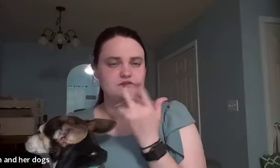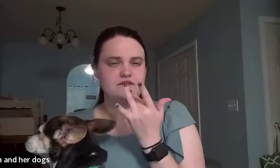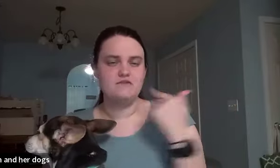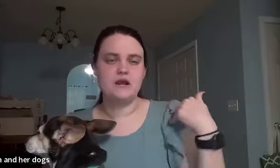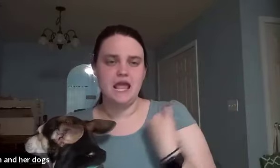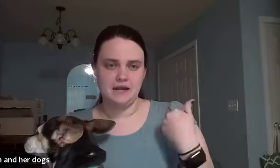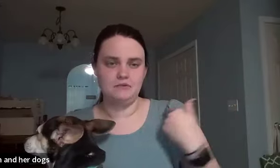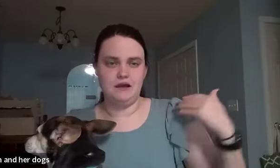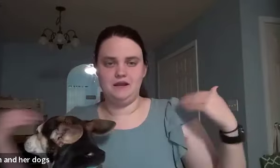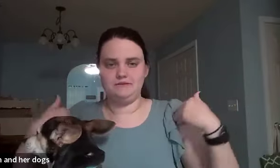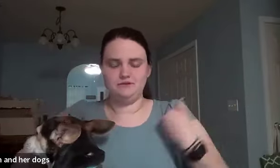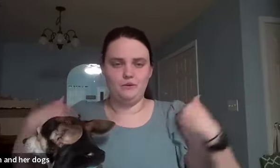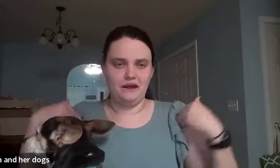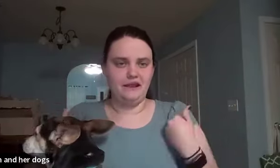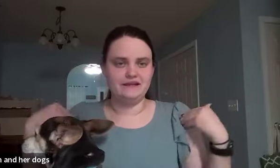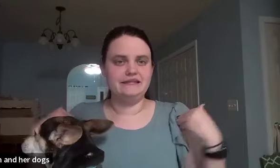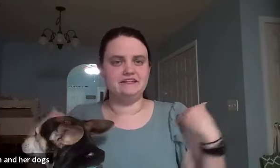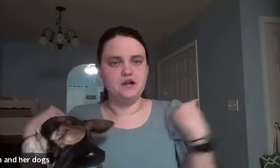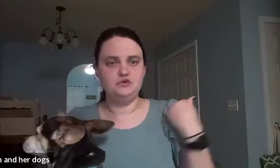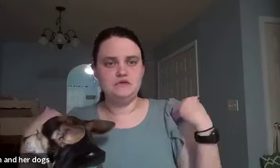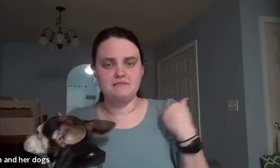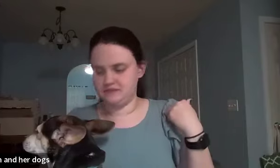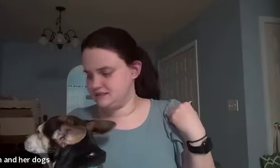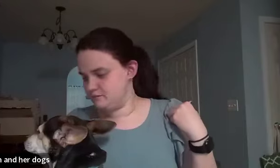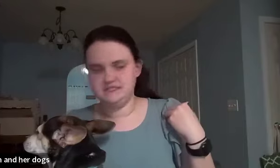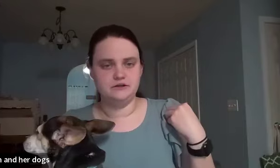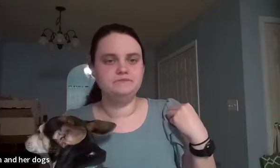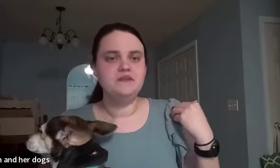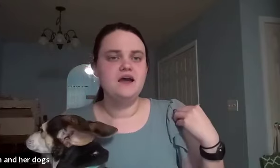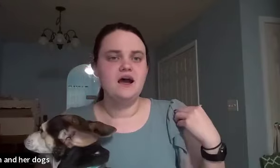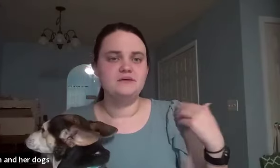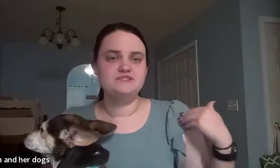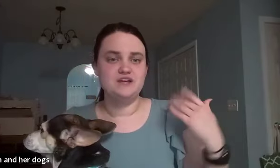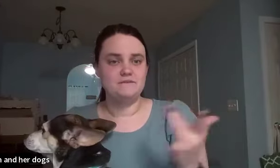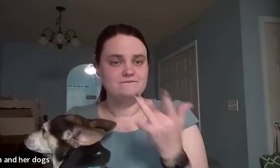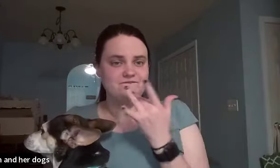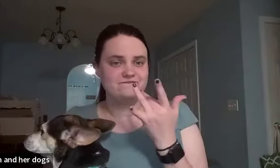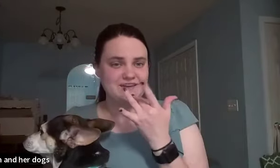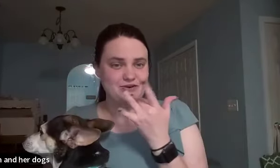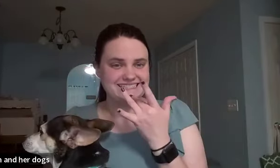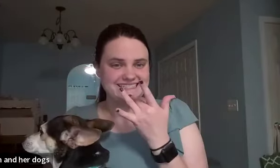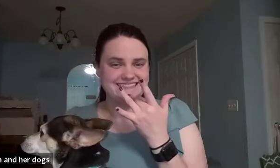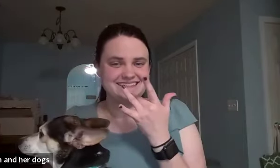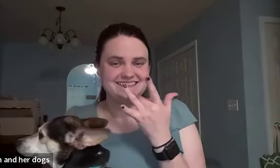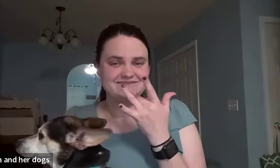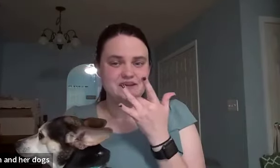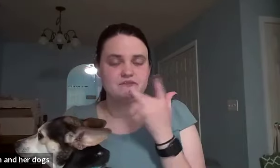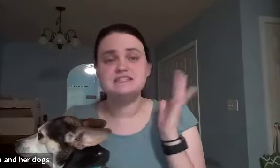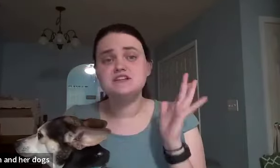So favorite animal. I know I'm doing one hand. I need to not do that, but someone's here. So favorite. Favorite. This is